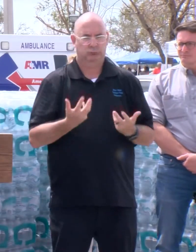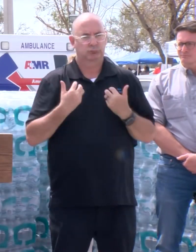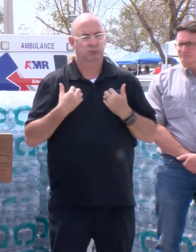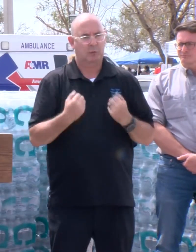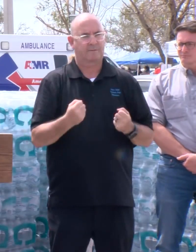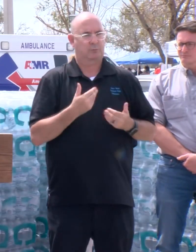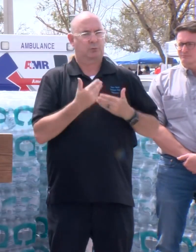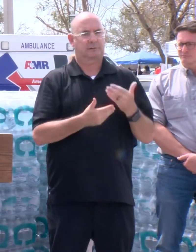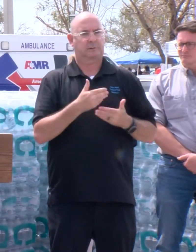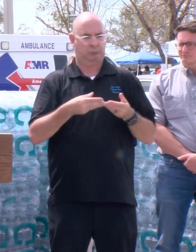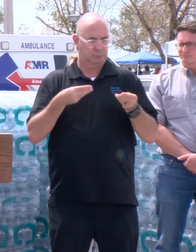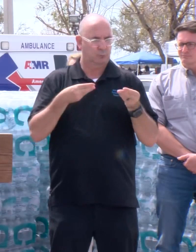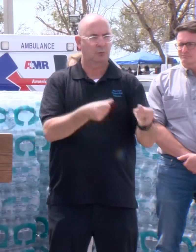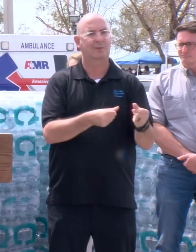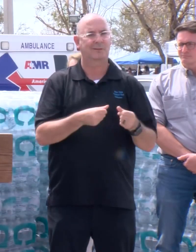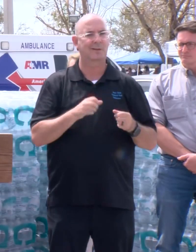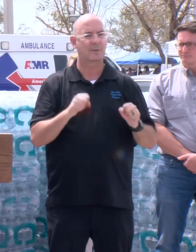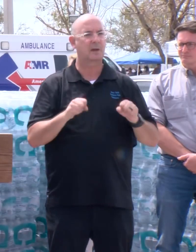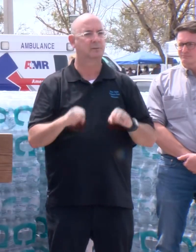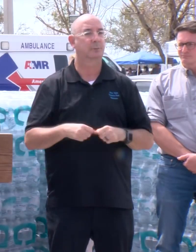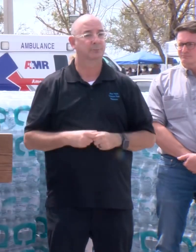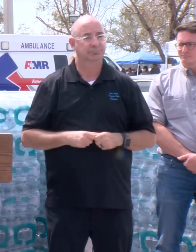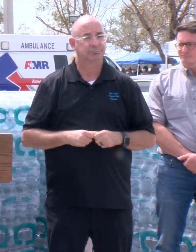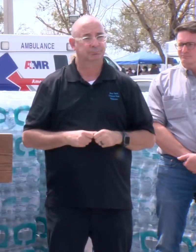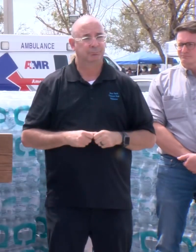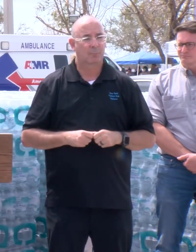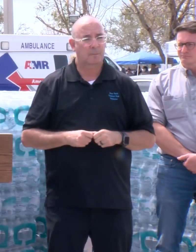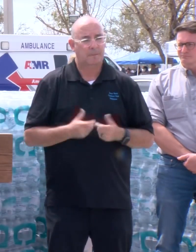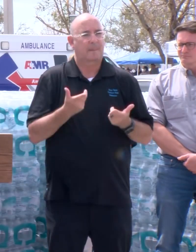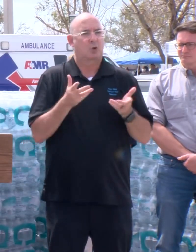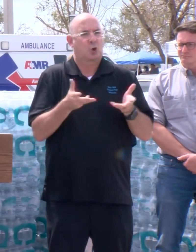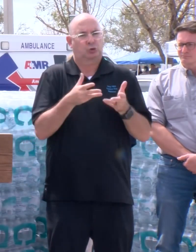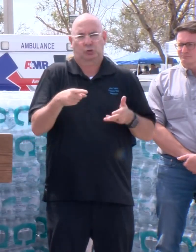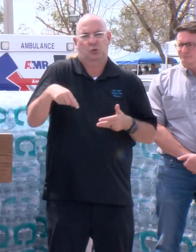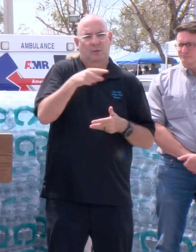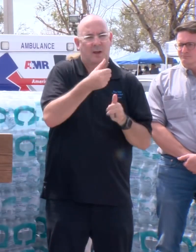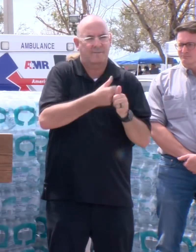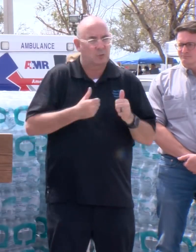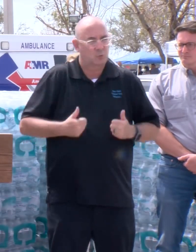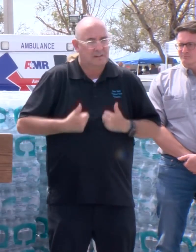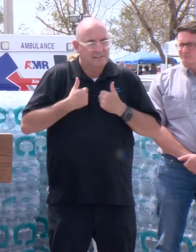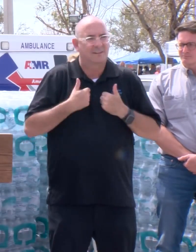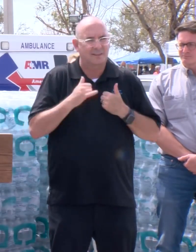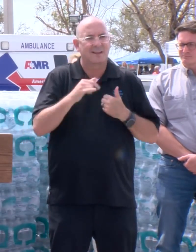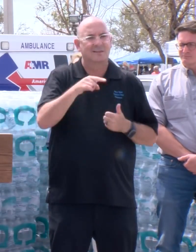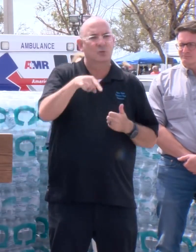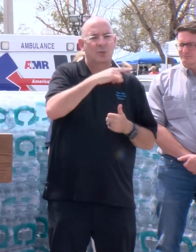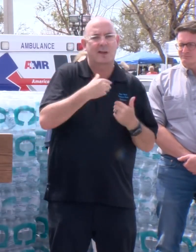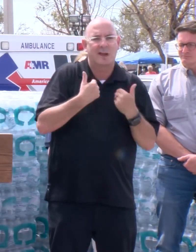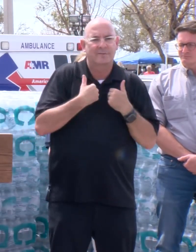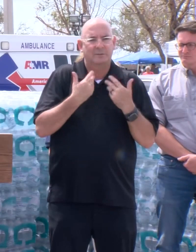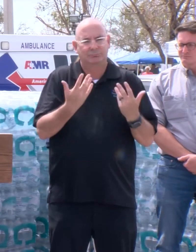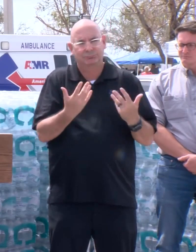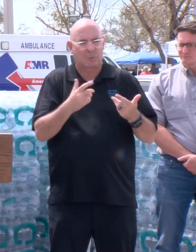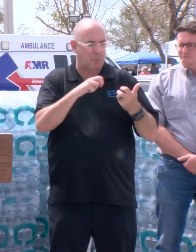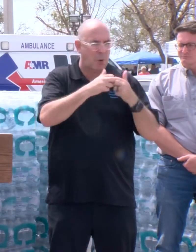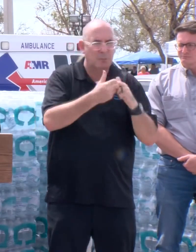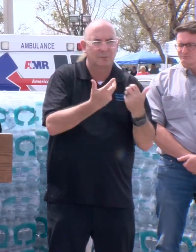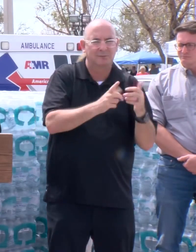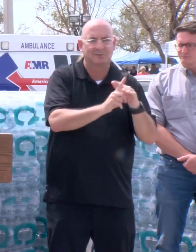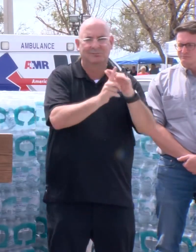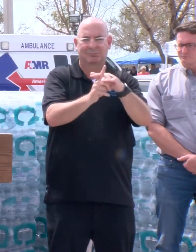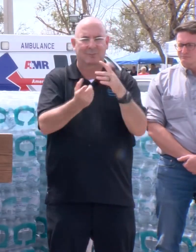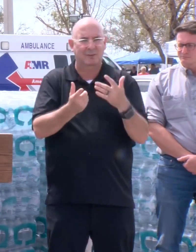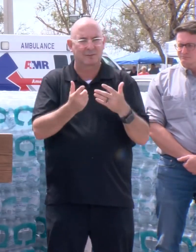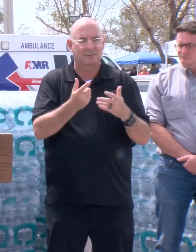encourage every impacted resident to apply for individual assistance and also to inquire about the TSA program. In